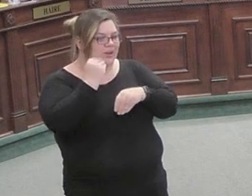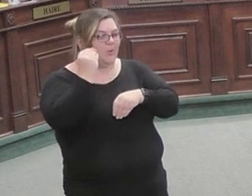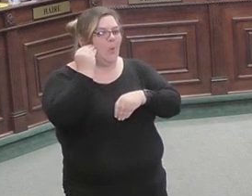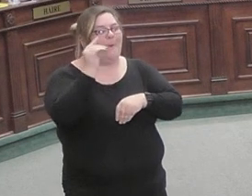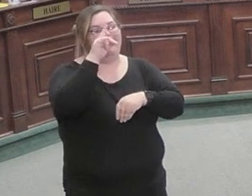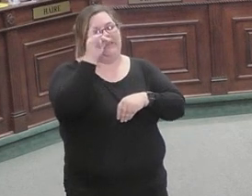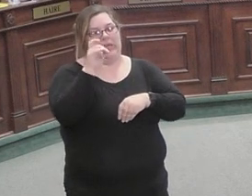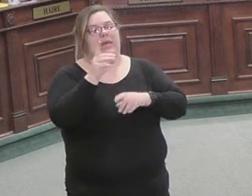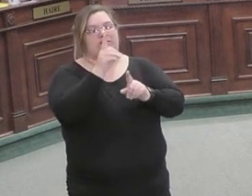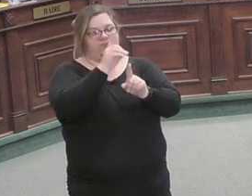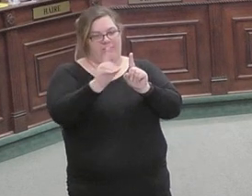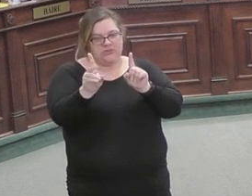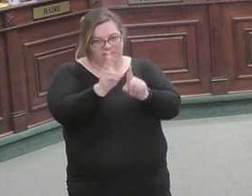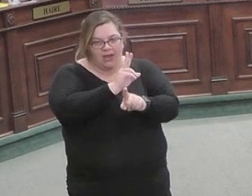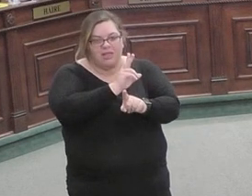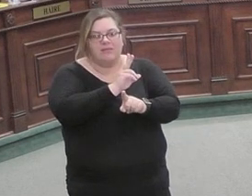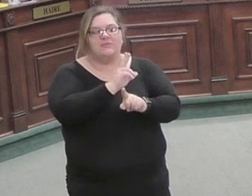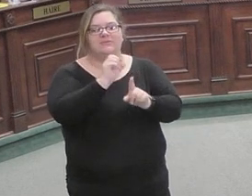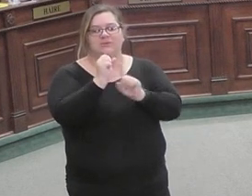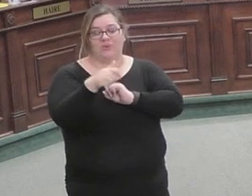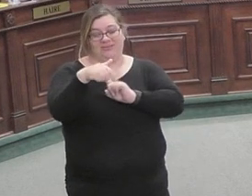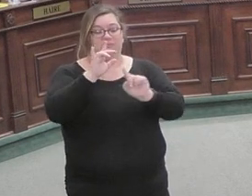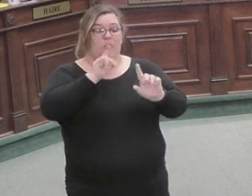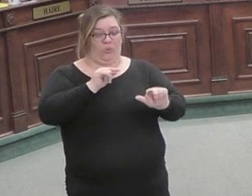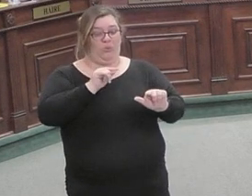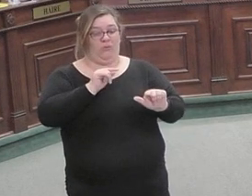domestic situation or otherwise, this order